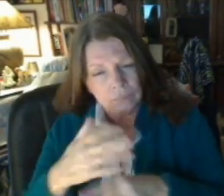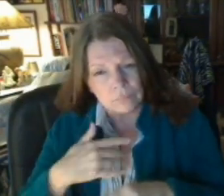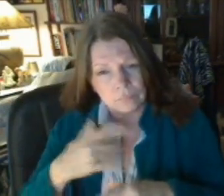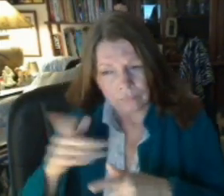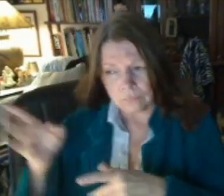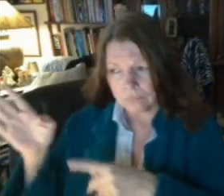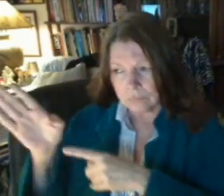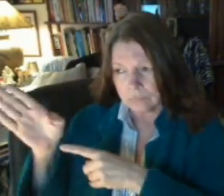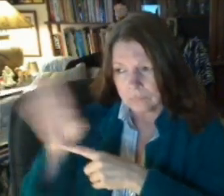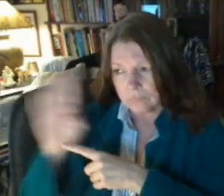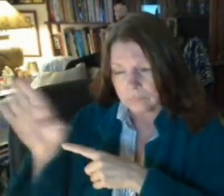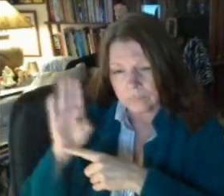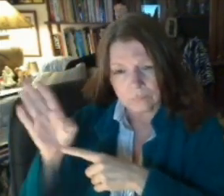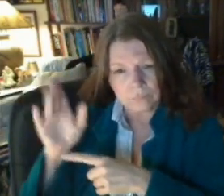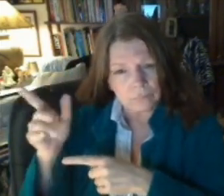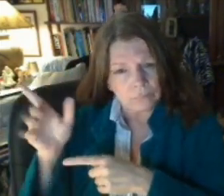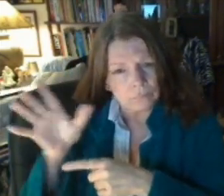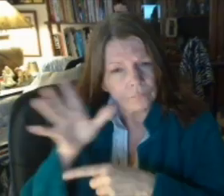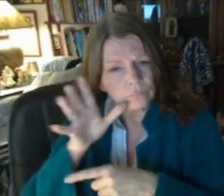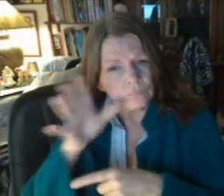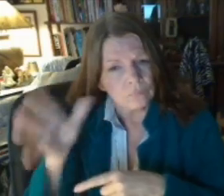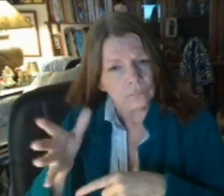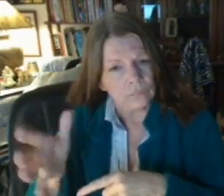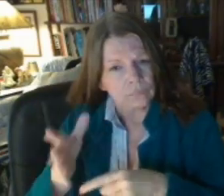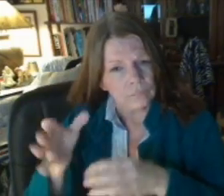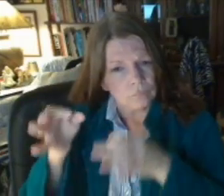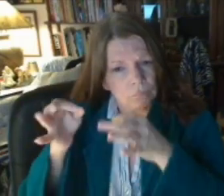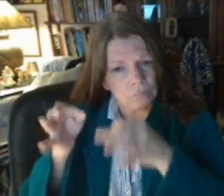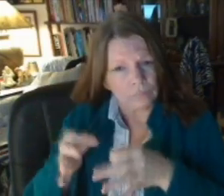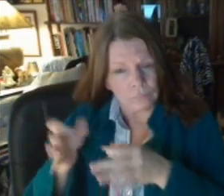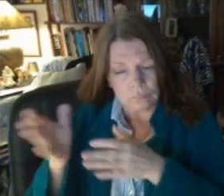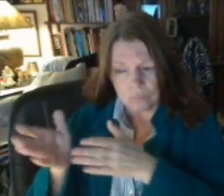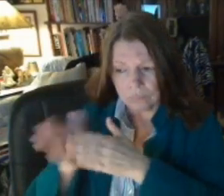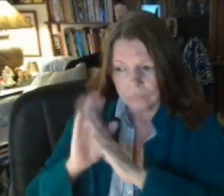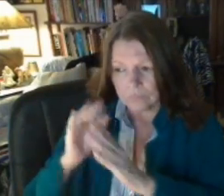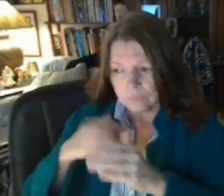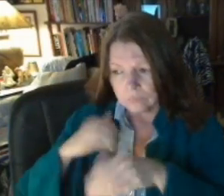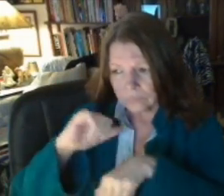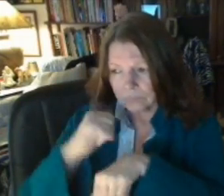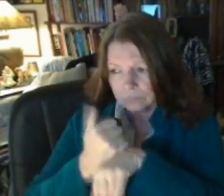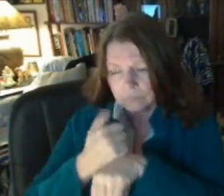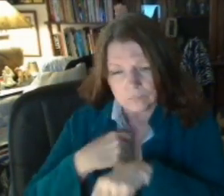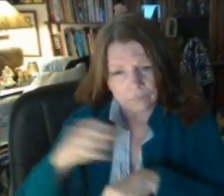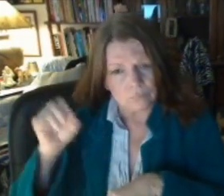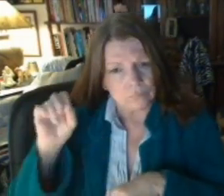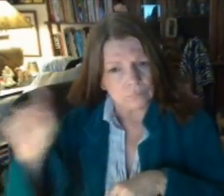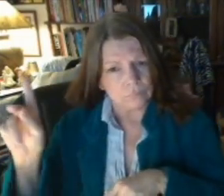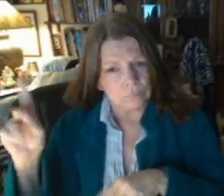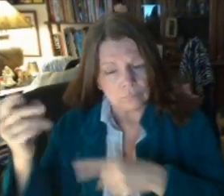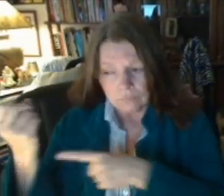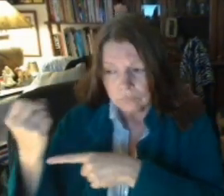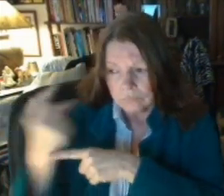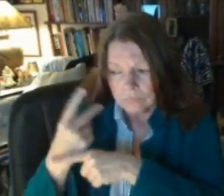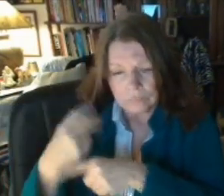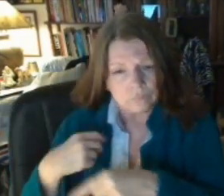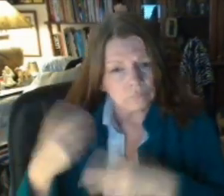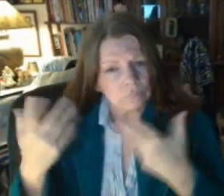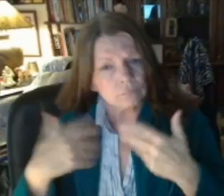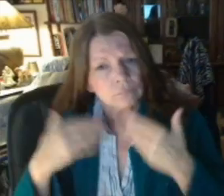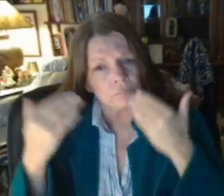lot on internet privacy, not just me, right? Clark Howard, who was just here, our tech expert, Mario Armstrong. We're going to be looking at this from all kinds of angles.